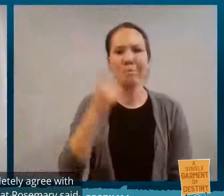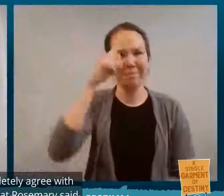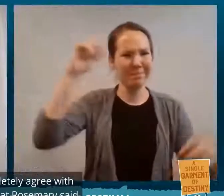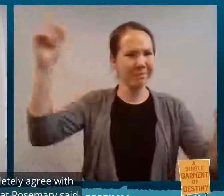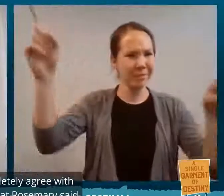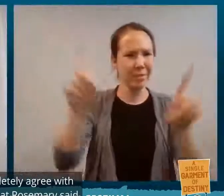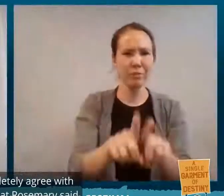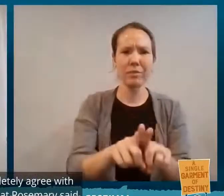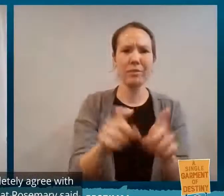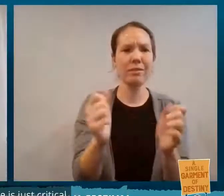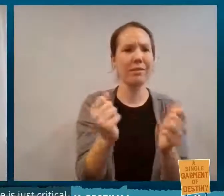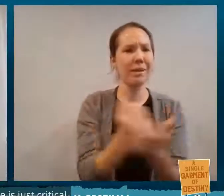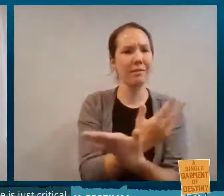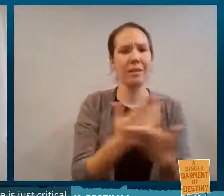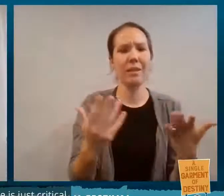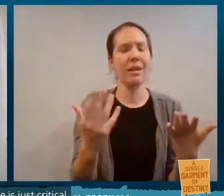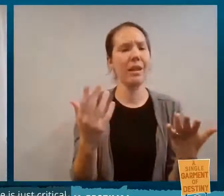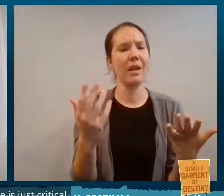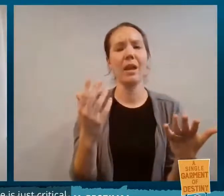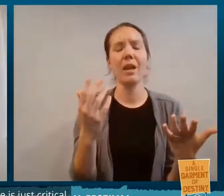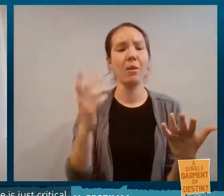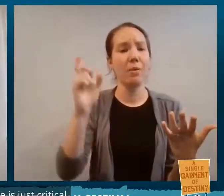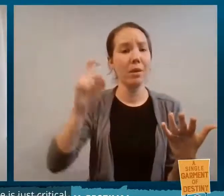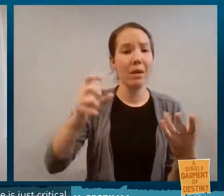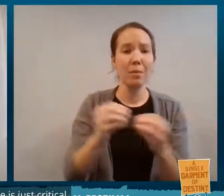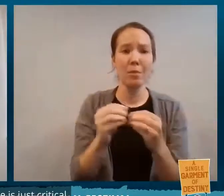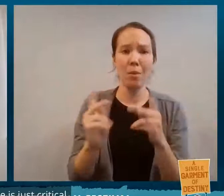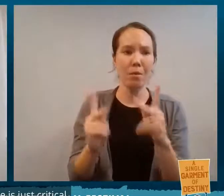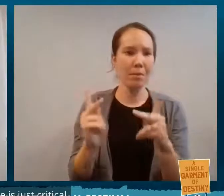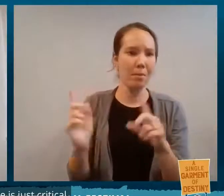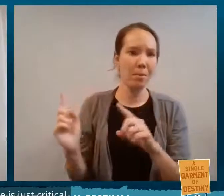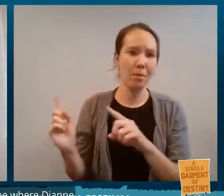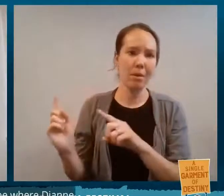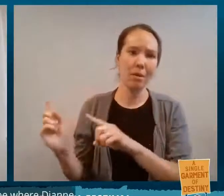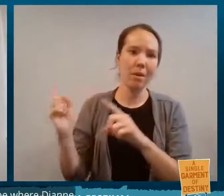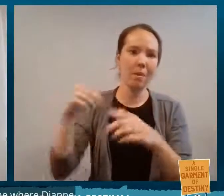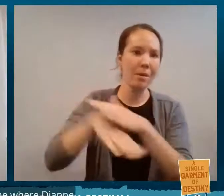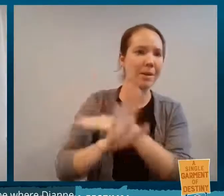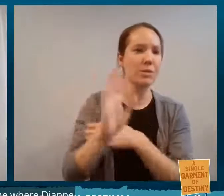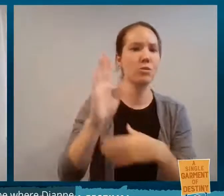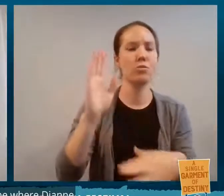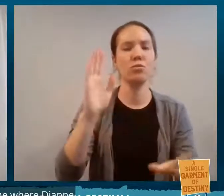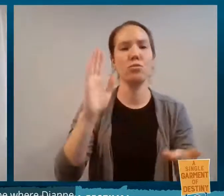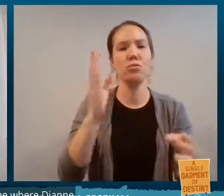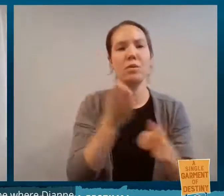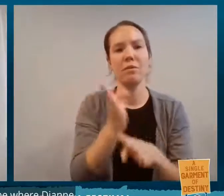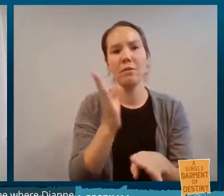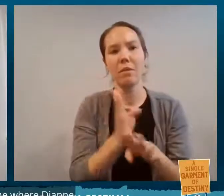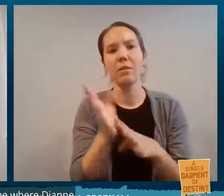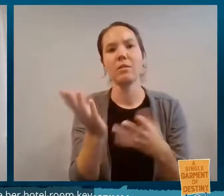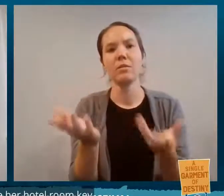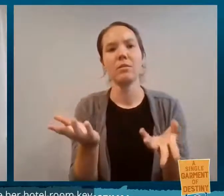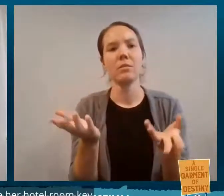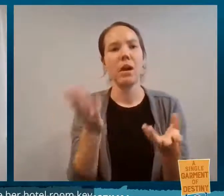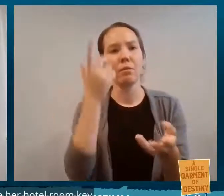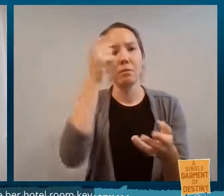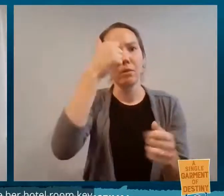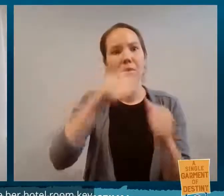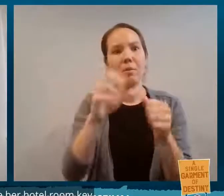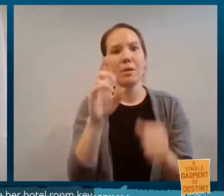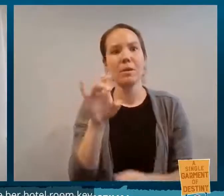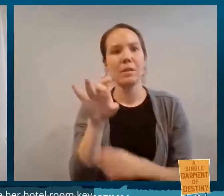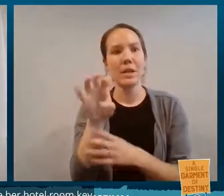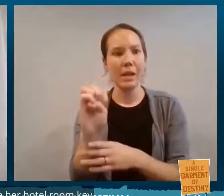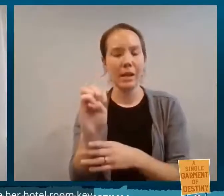agree with everything that Rosemary said. The pipeline is just critical. I recall a time where Diane literally gave me